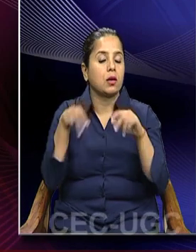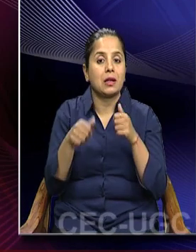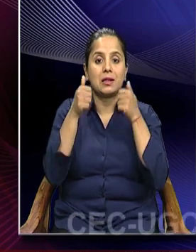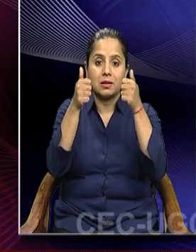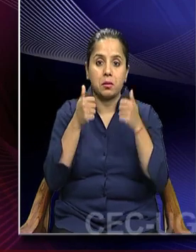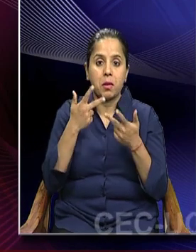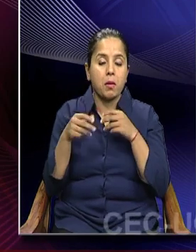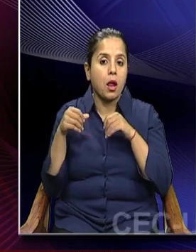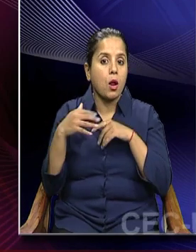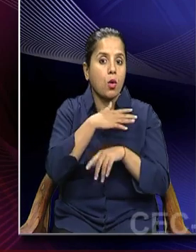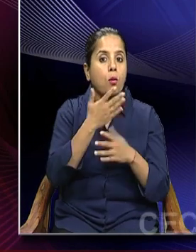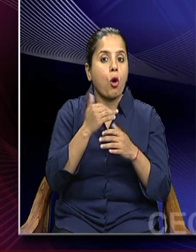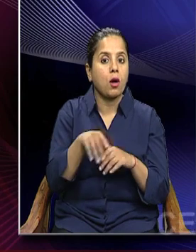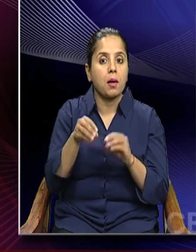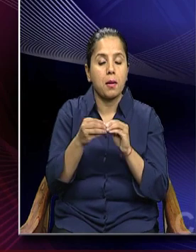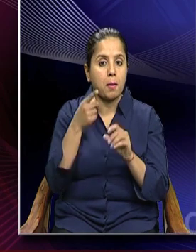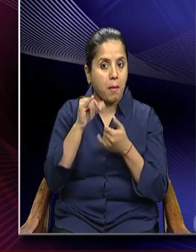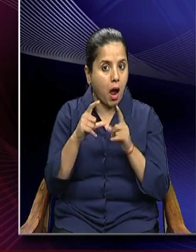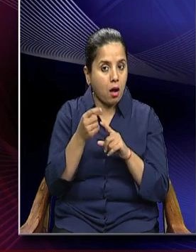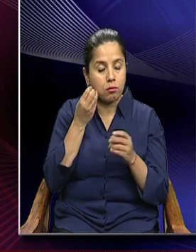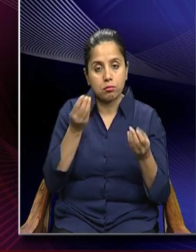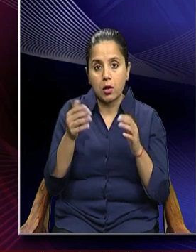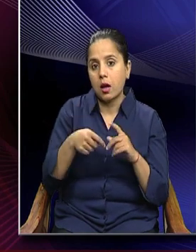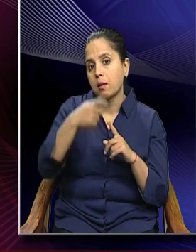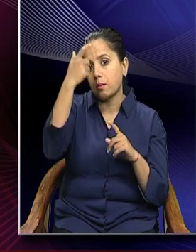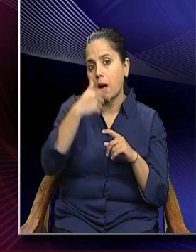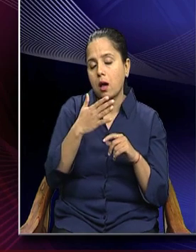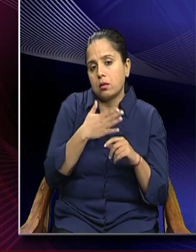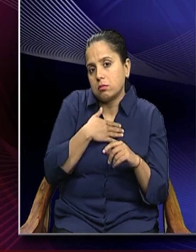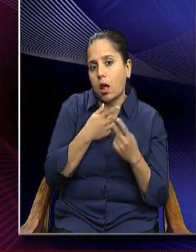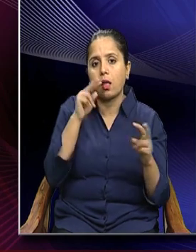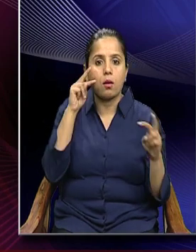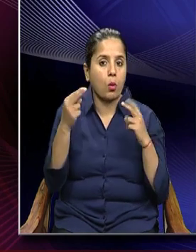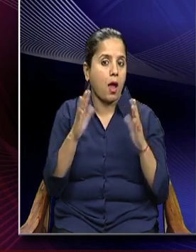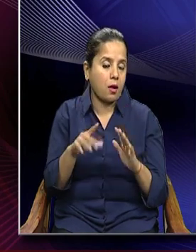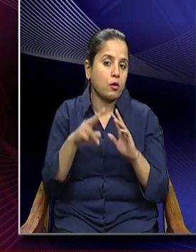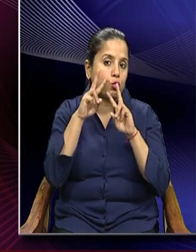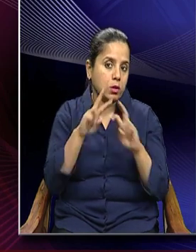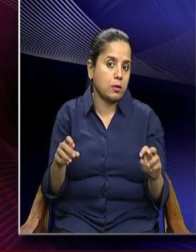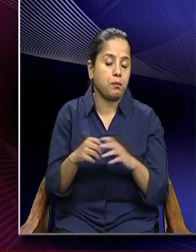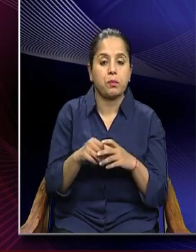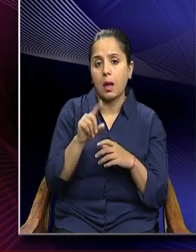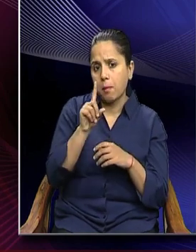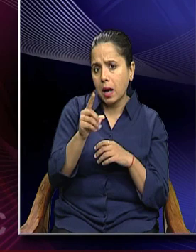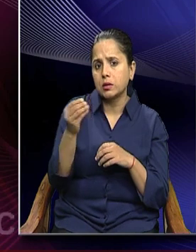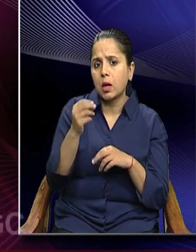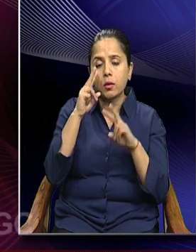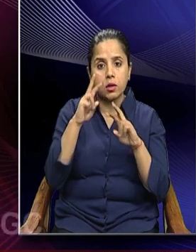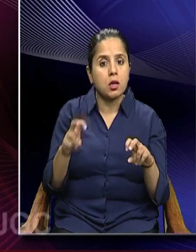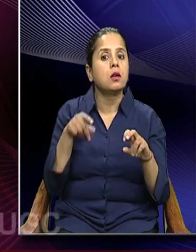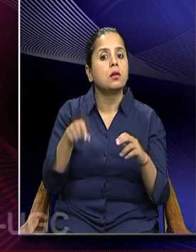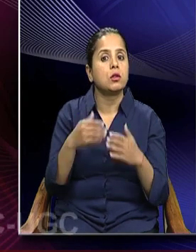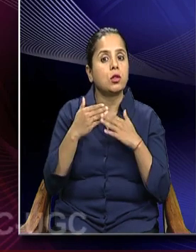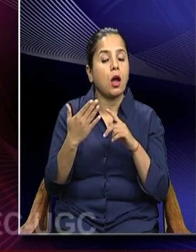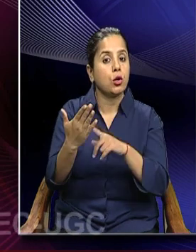be influenced by the bias and the personal subjectivity of the researchers. Although some research studies